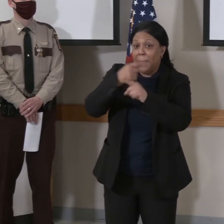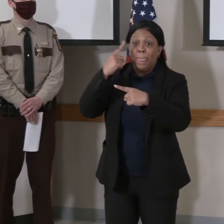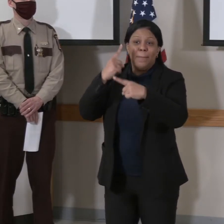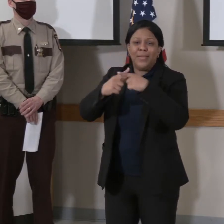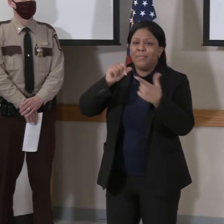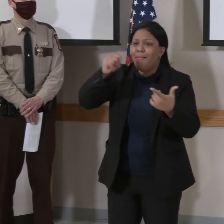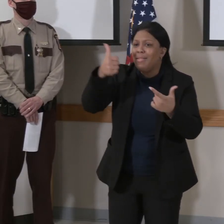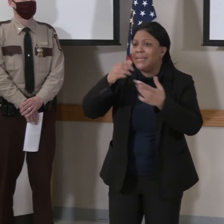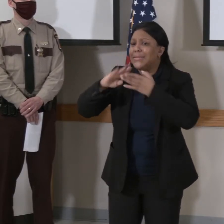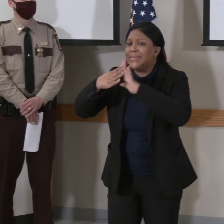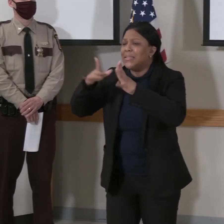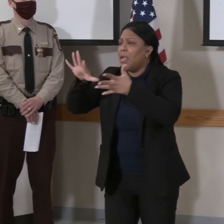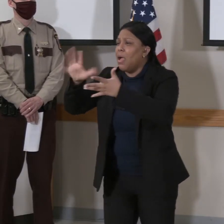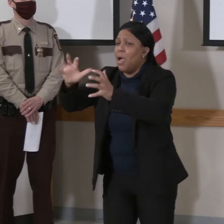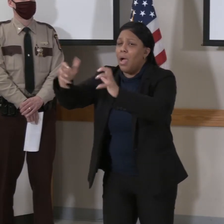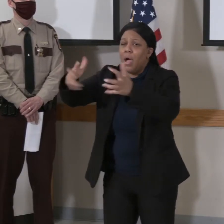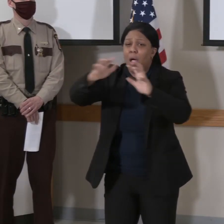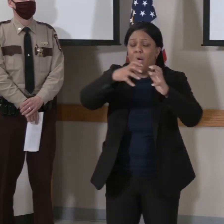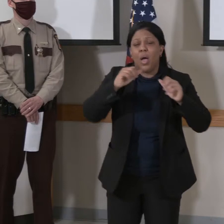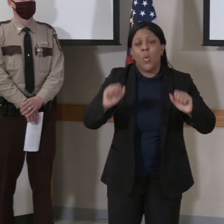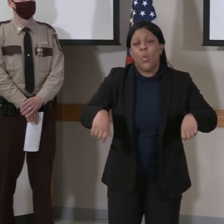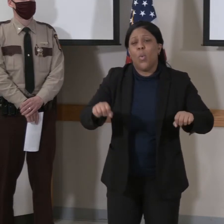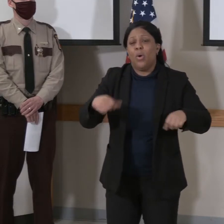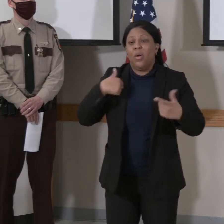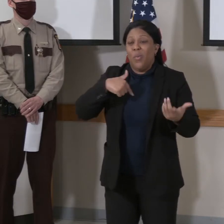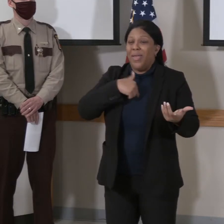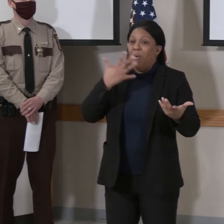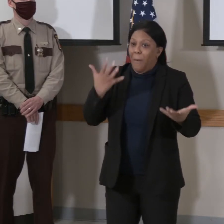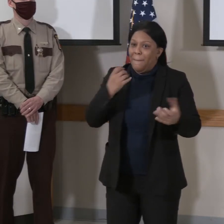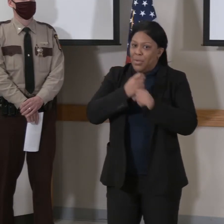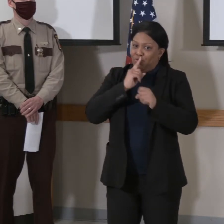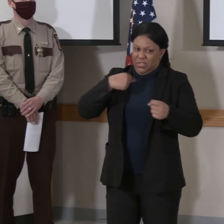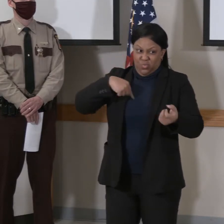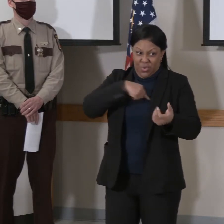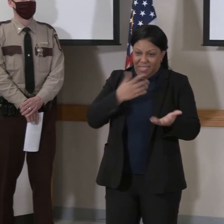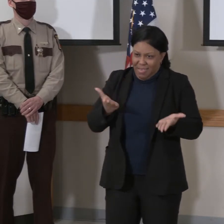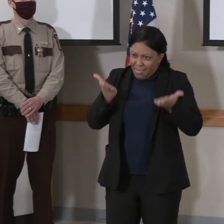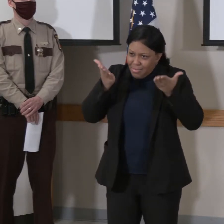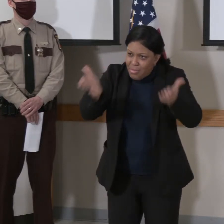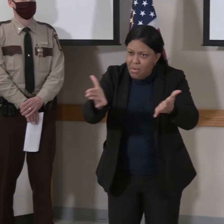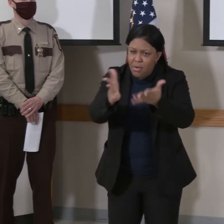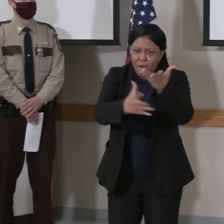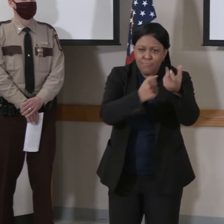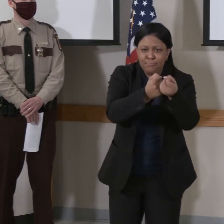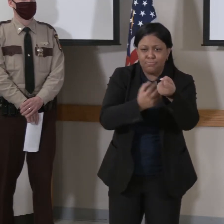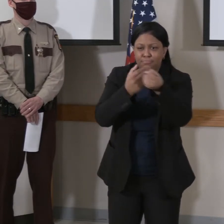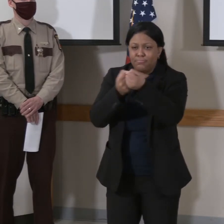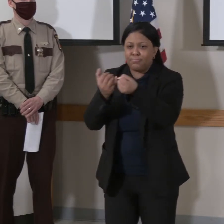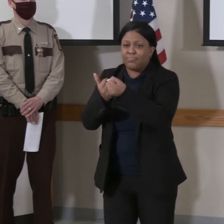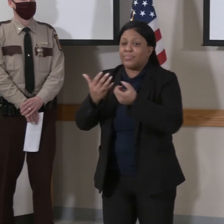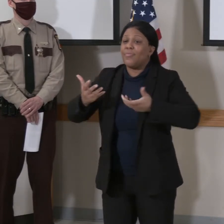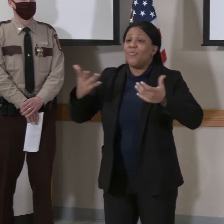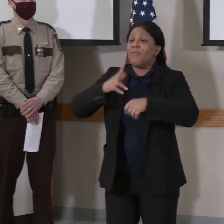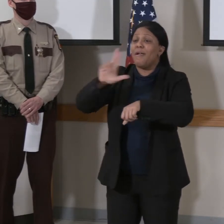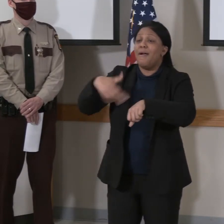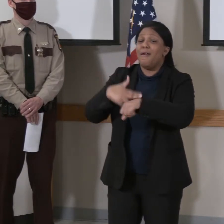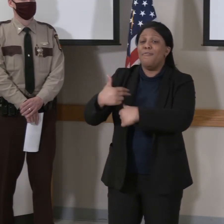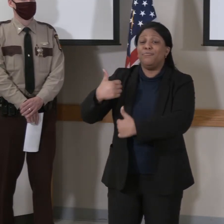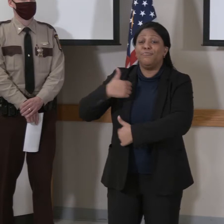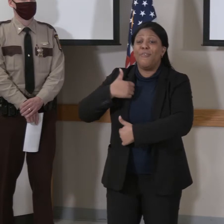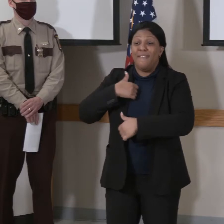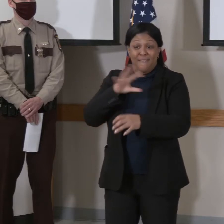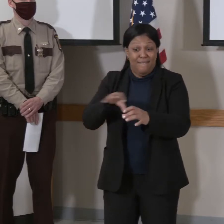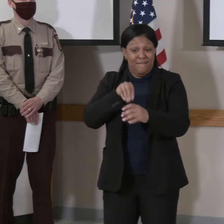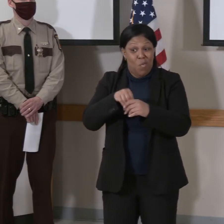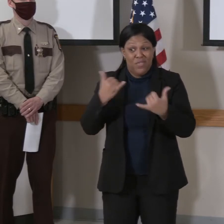thousands of soldiers all over the world. Given what the Guard has done this past year, it is my sincere hope that the people of our